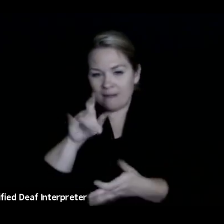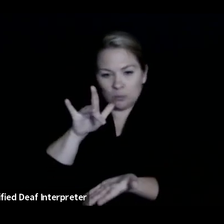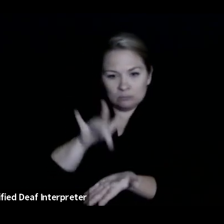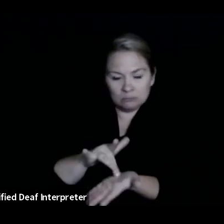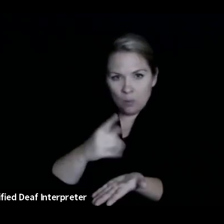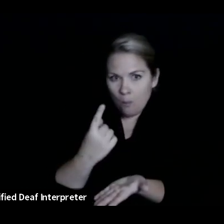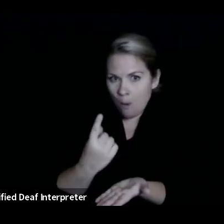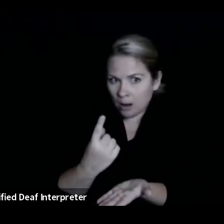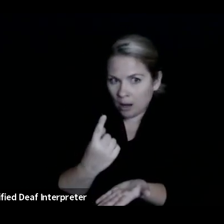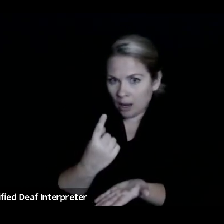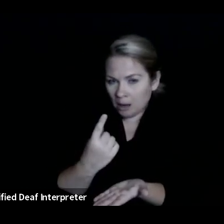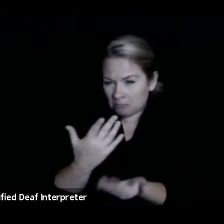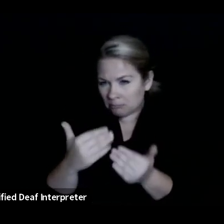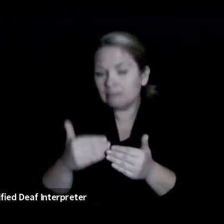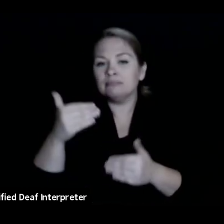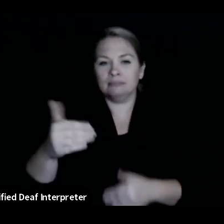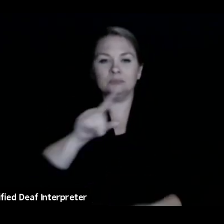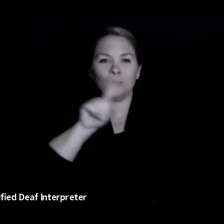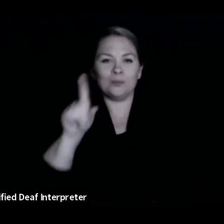Star Tribune. Your line is open.